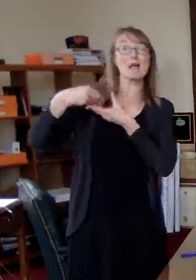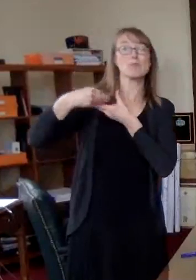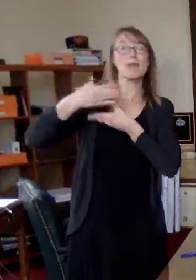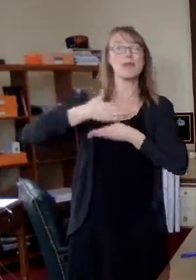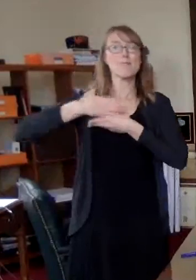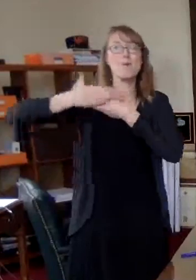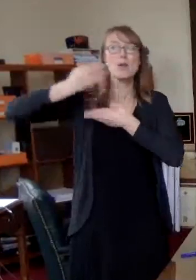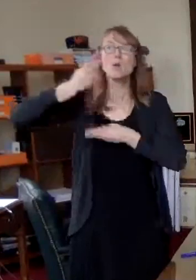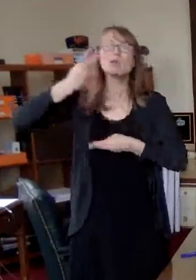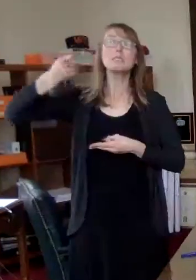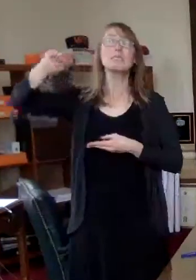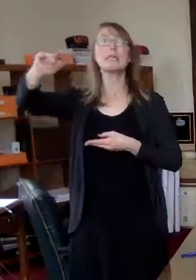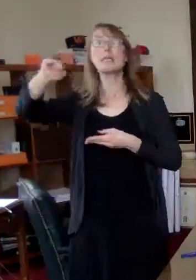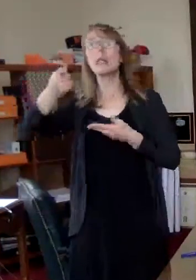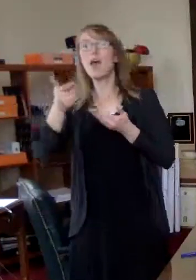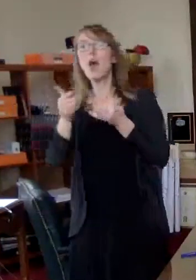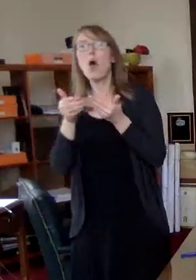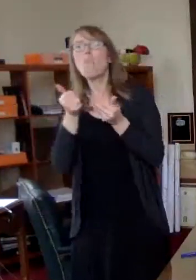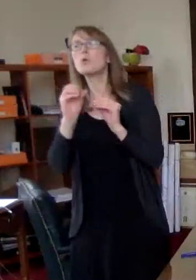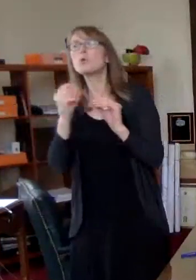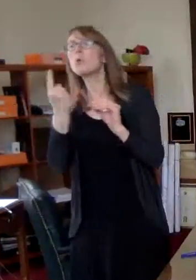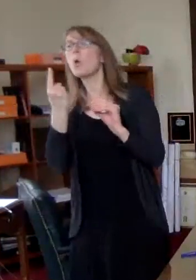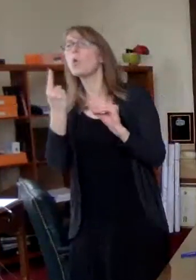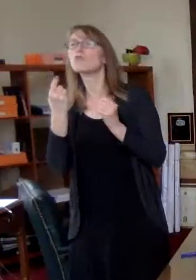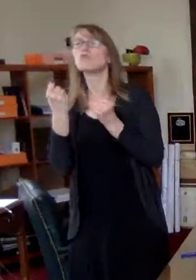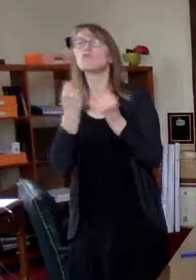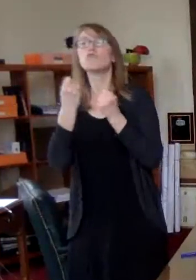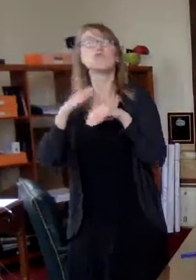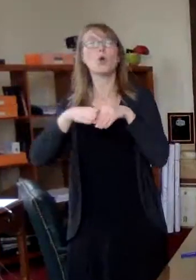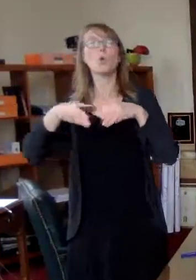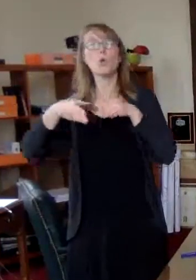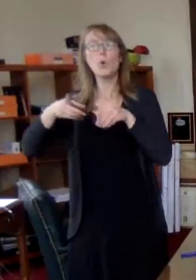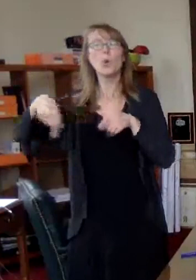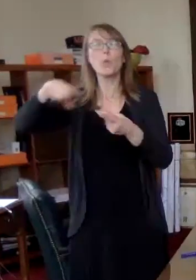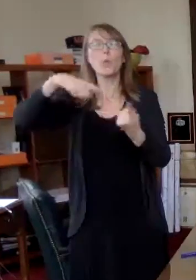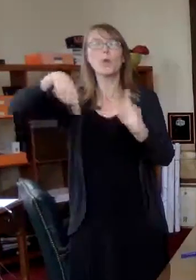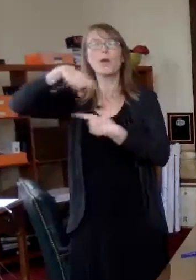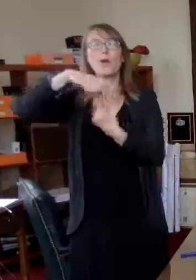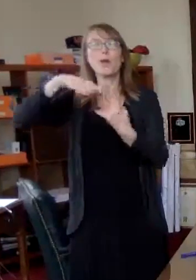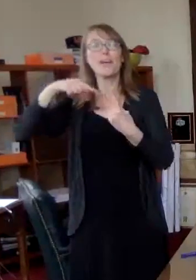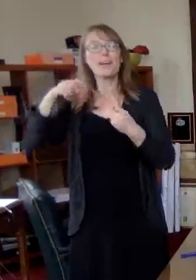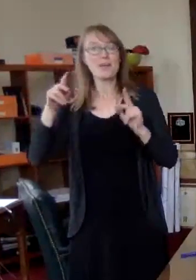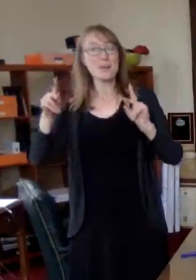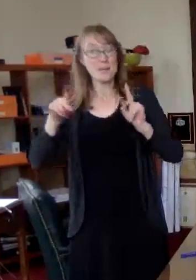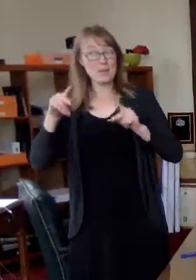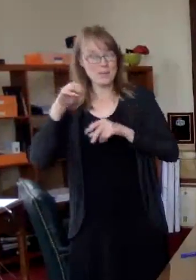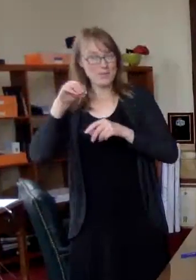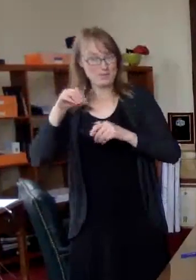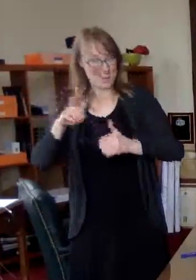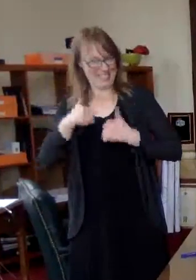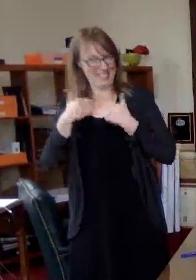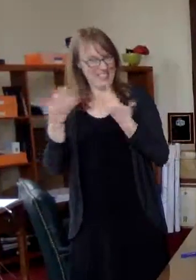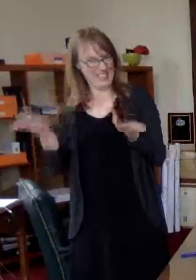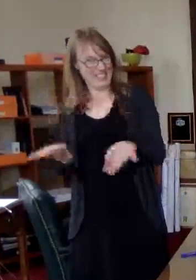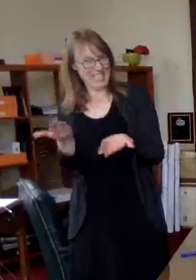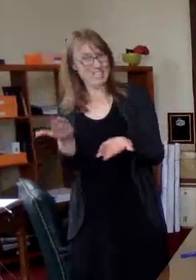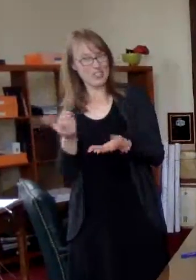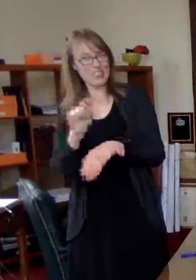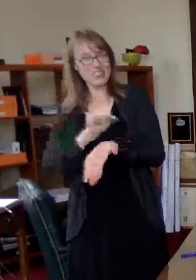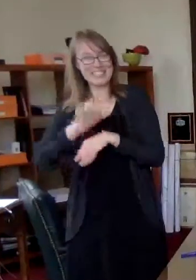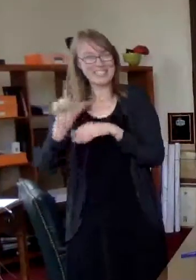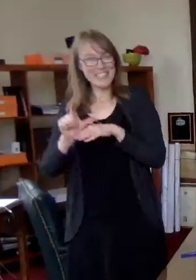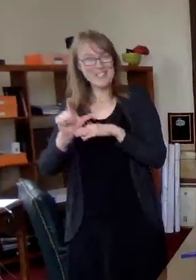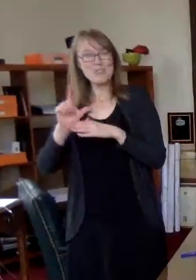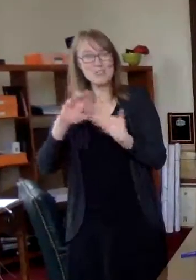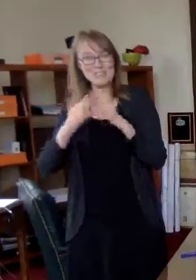on the roads. That's good. People of St. Louis are great people. They're always going to try to help us flatten this curve